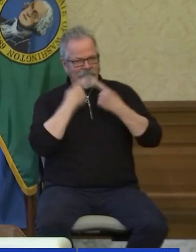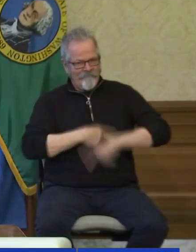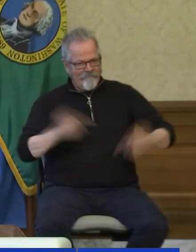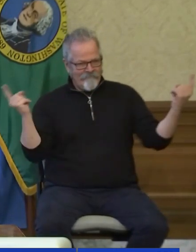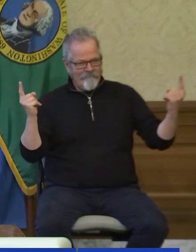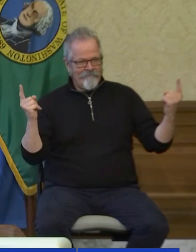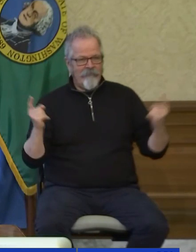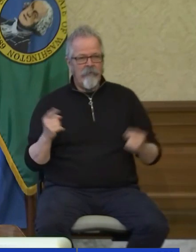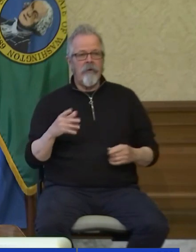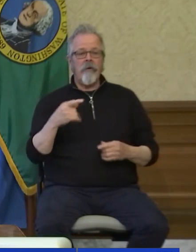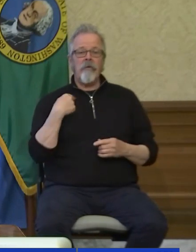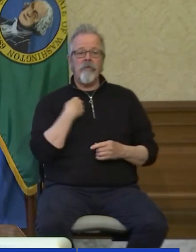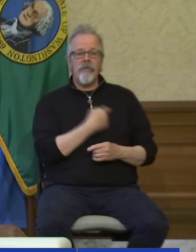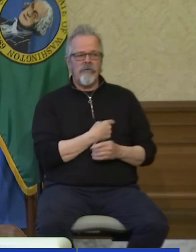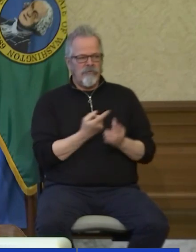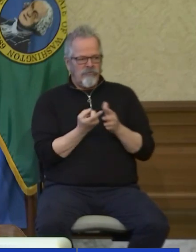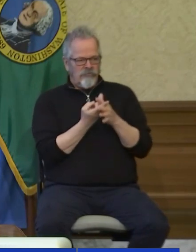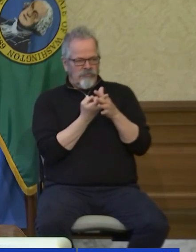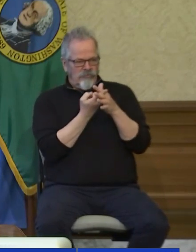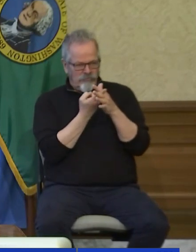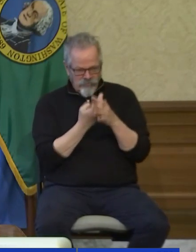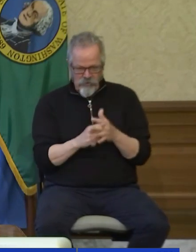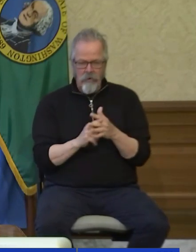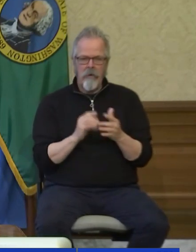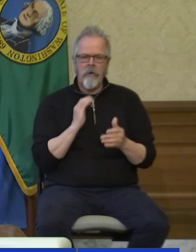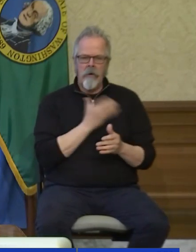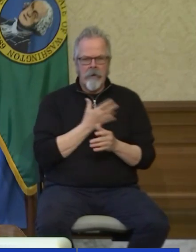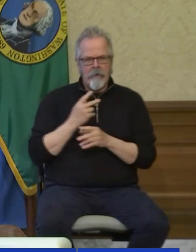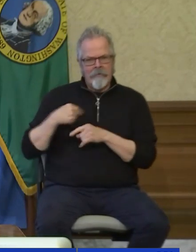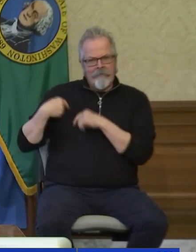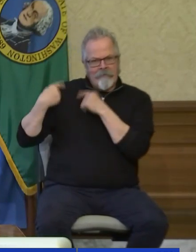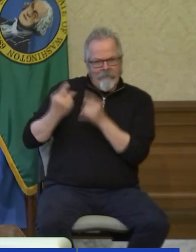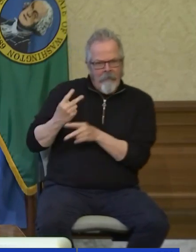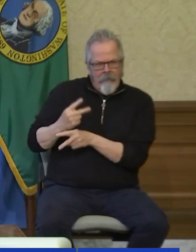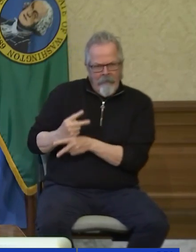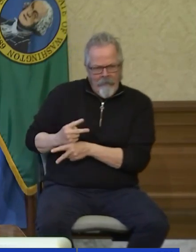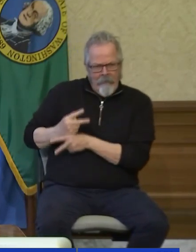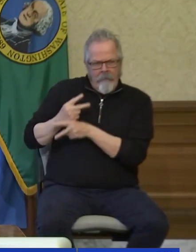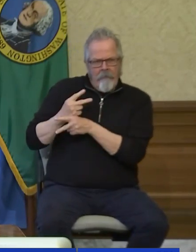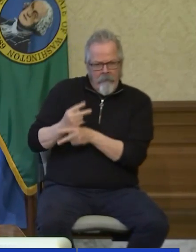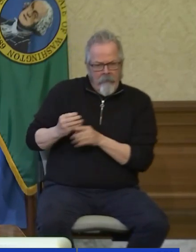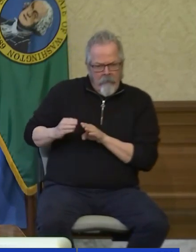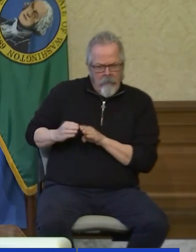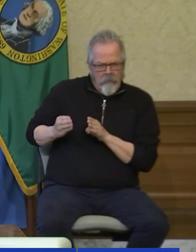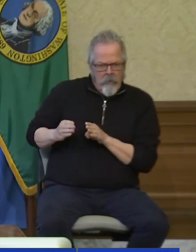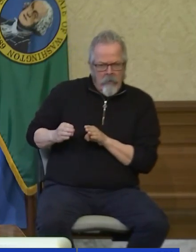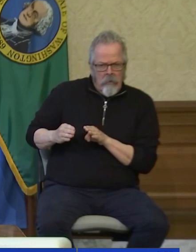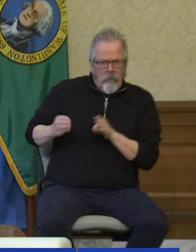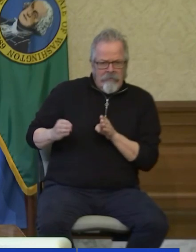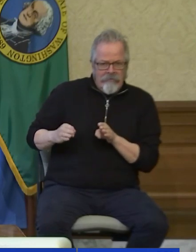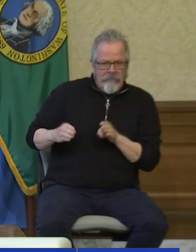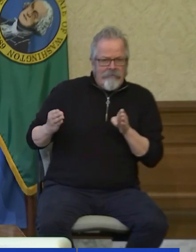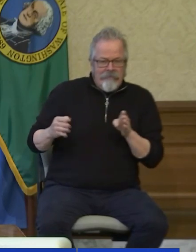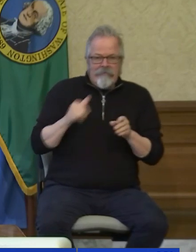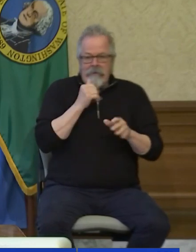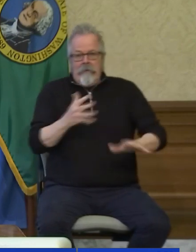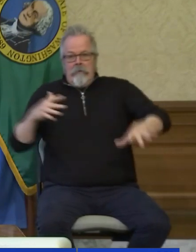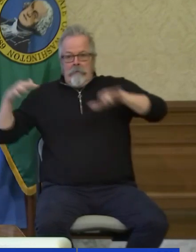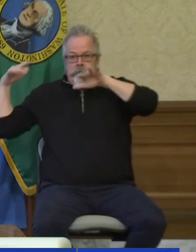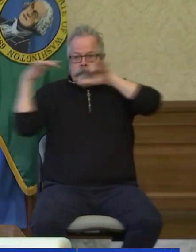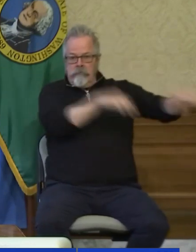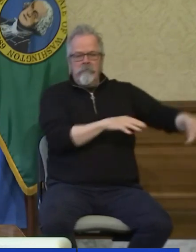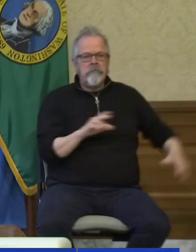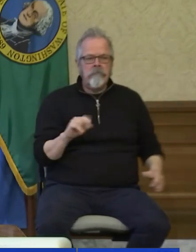phased, science and data-driven process to reopen Washington's economy while we are